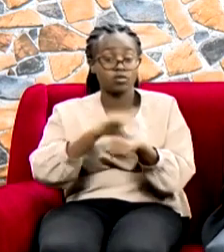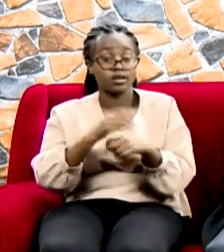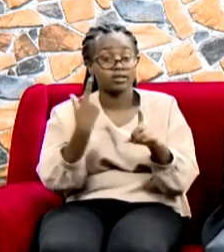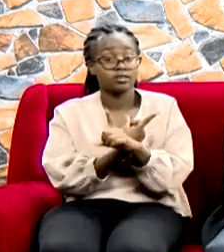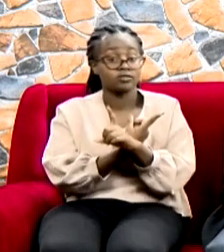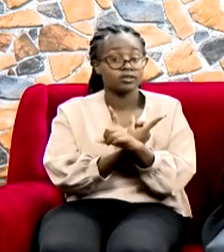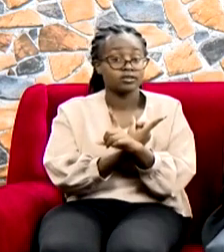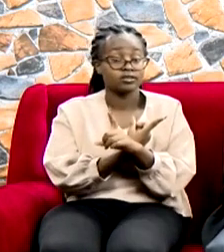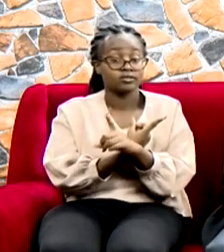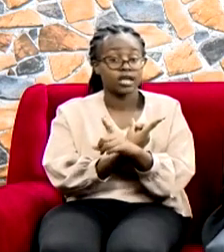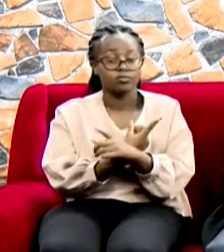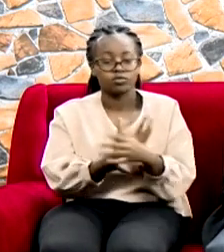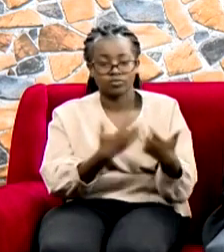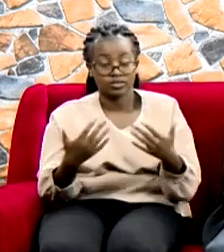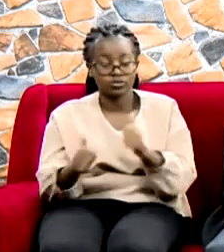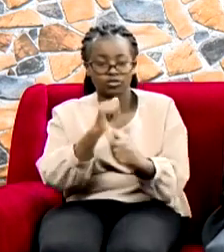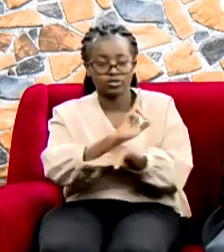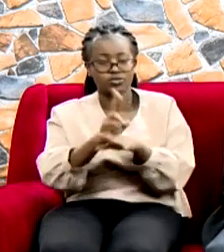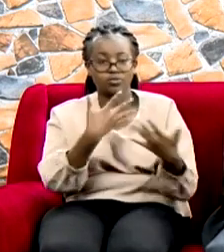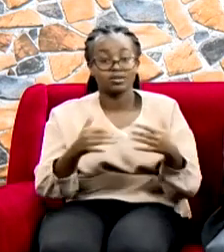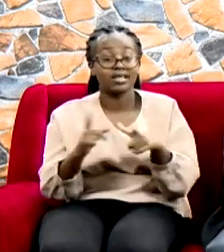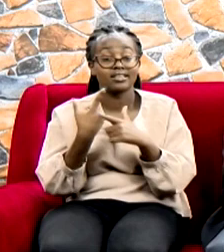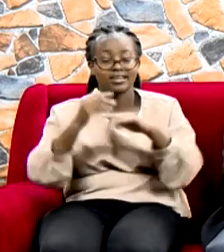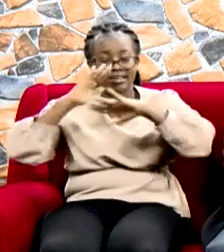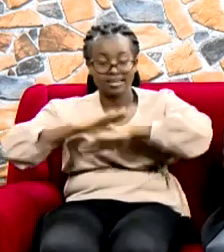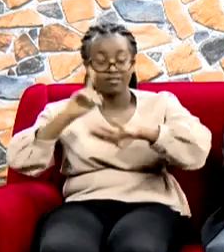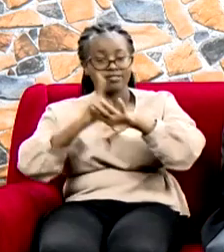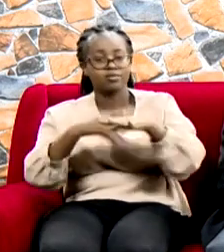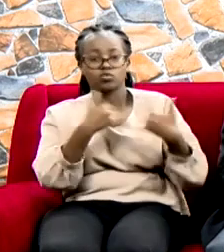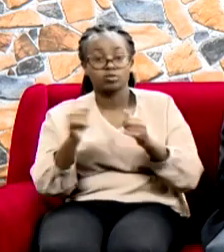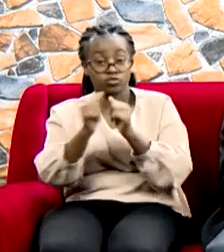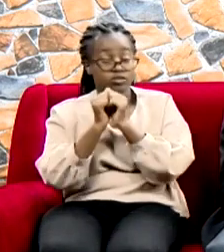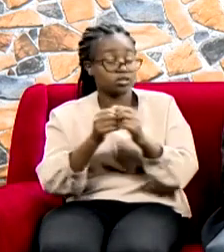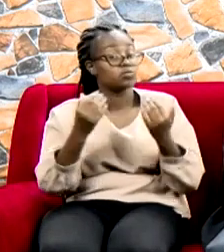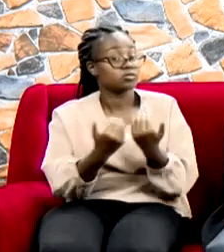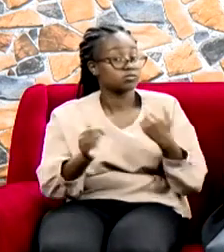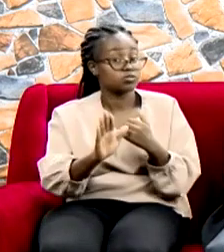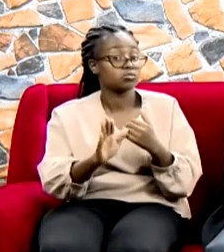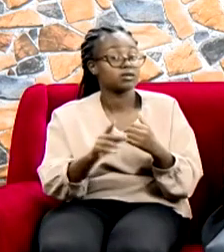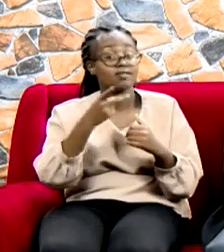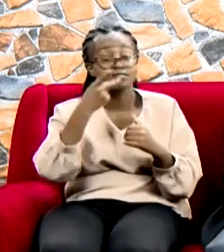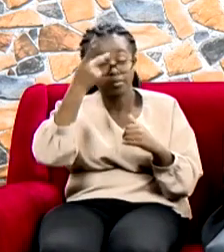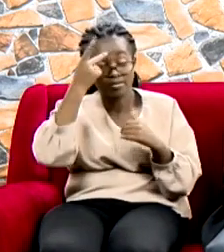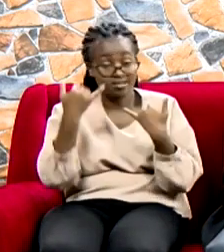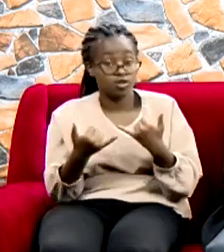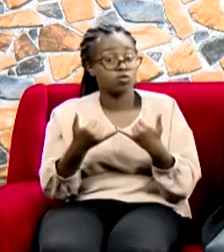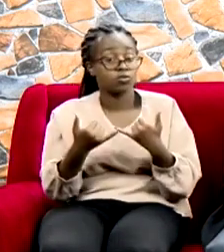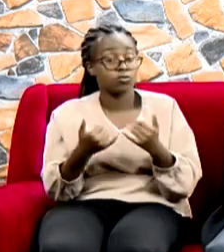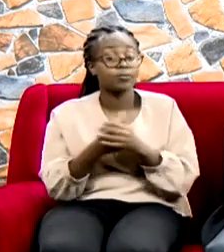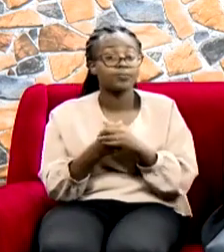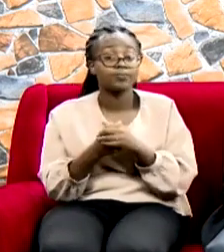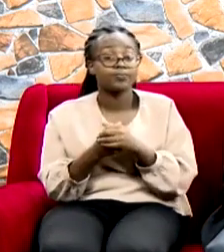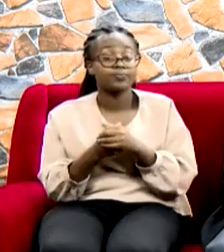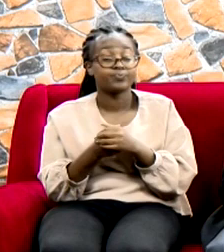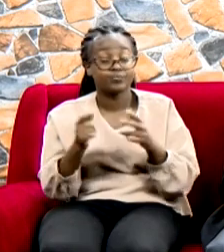types of toys and get enough time to play with your child. That's usually the beginning. As a parent now. As a parent. Okay. And